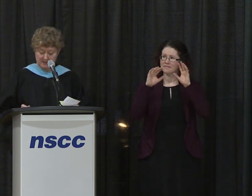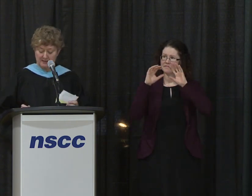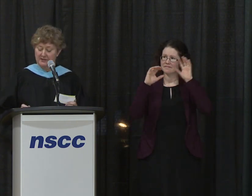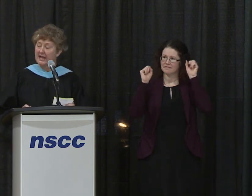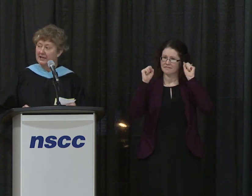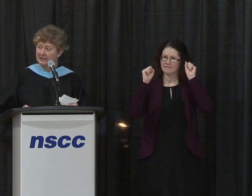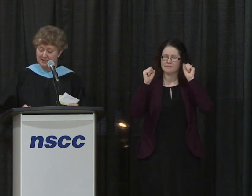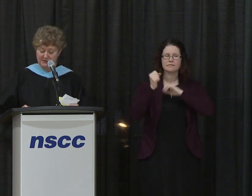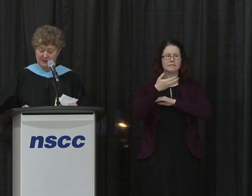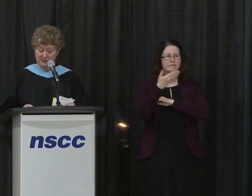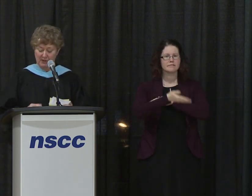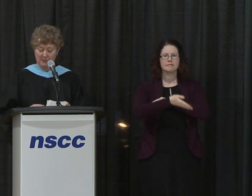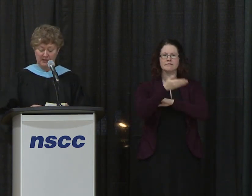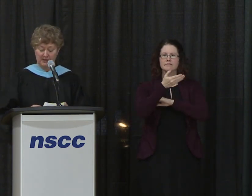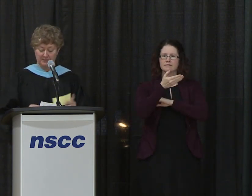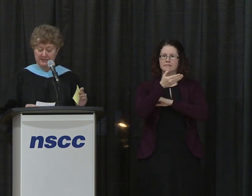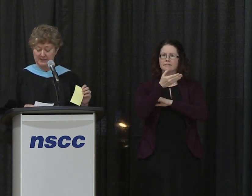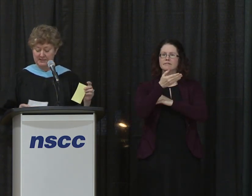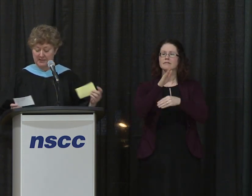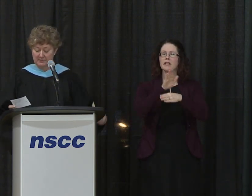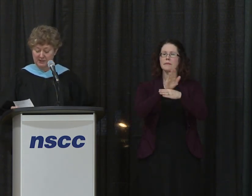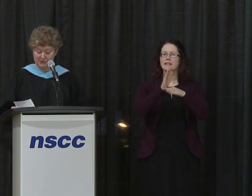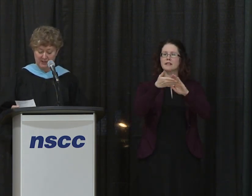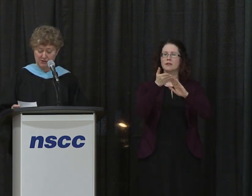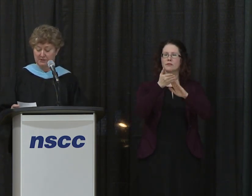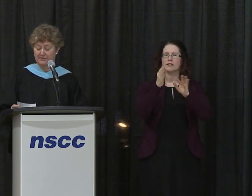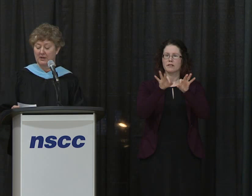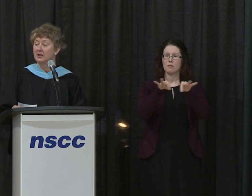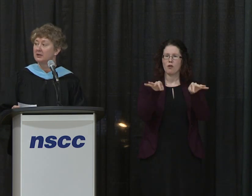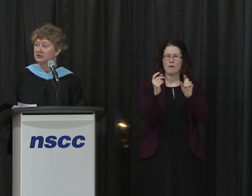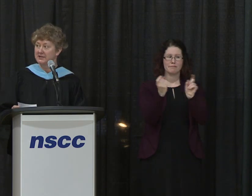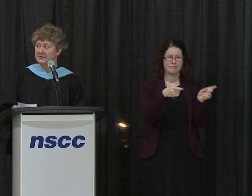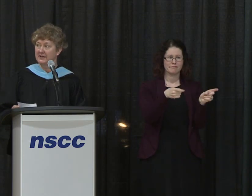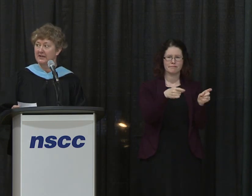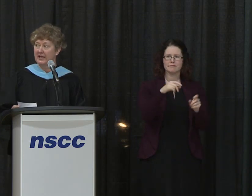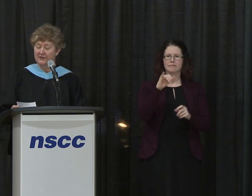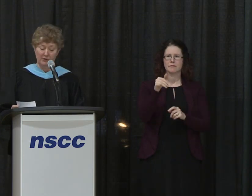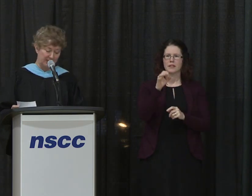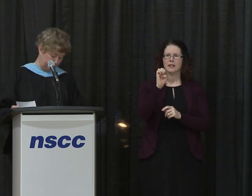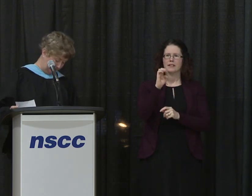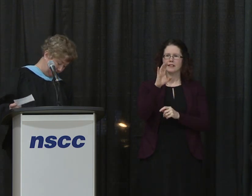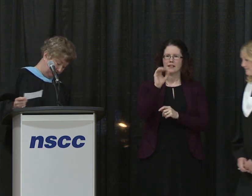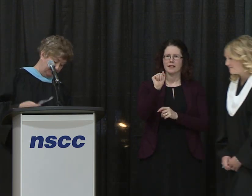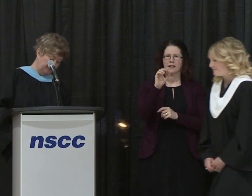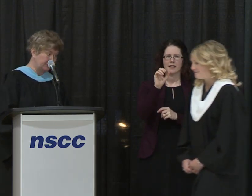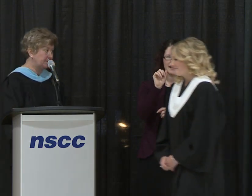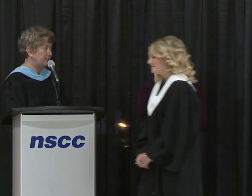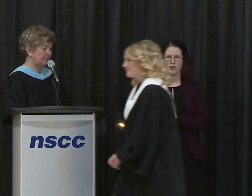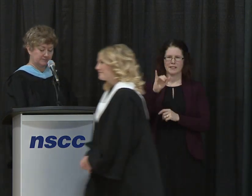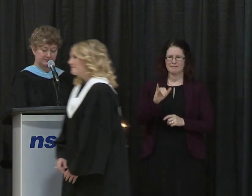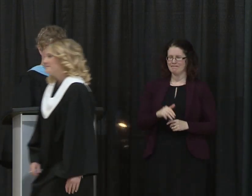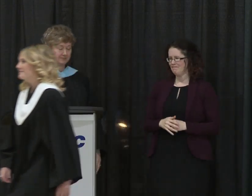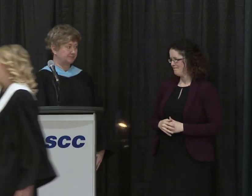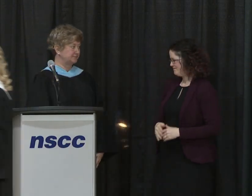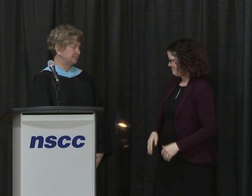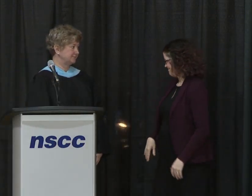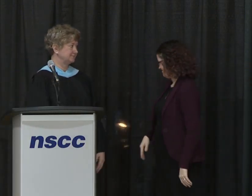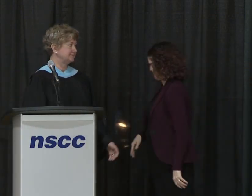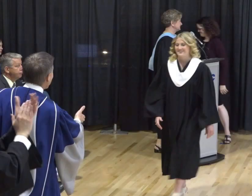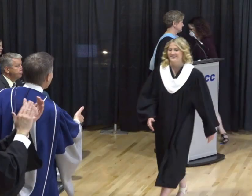Mr. President, the candidates for the Diploma in Business Administration. Jessica Avery.